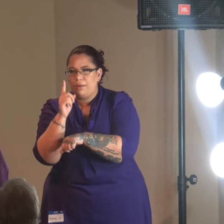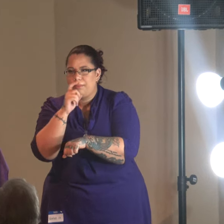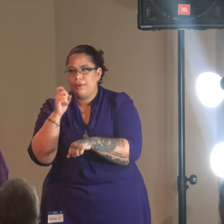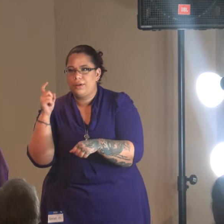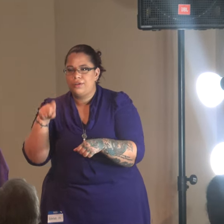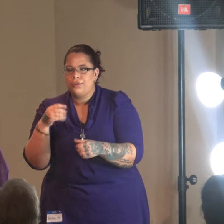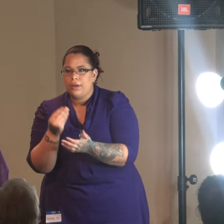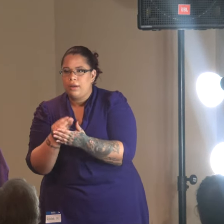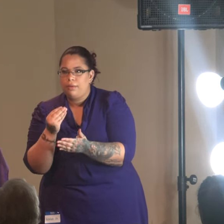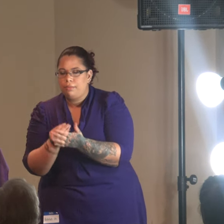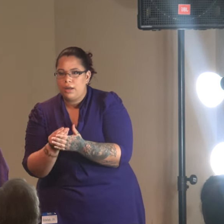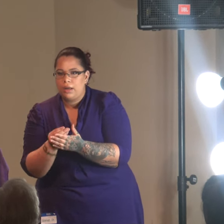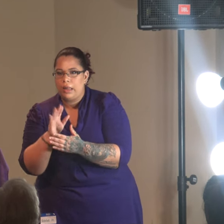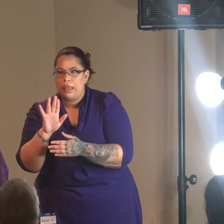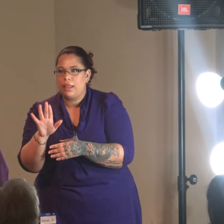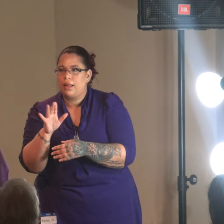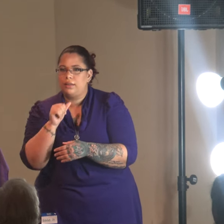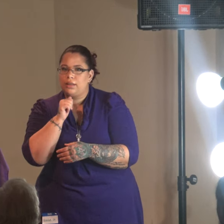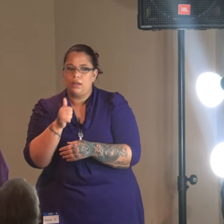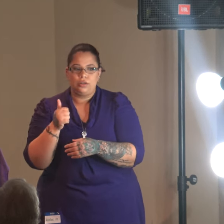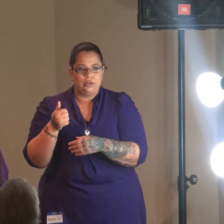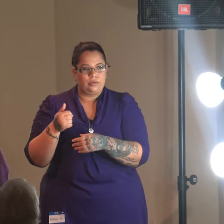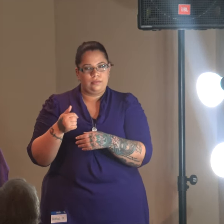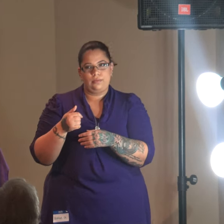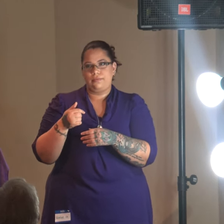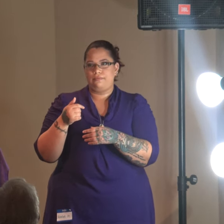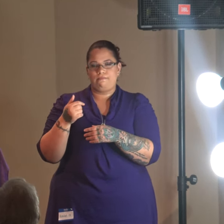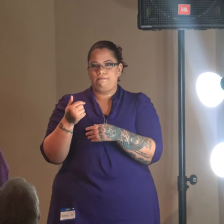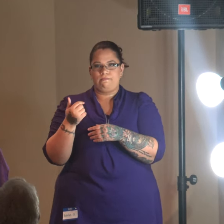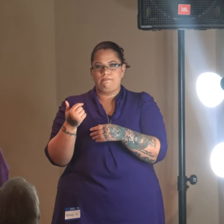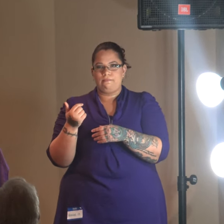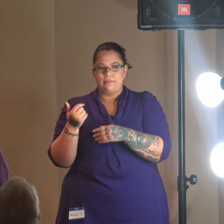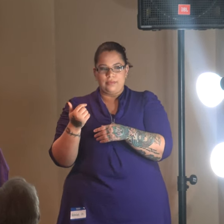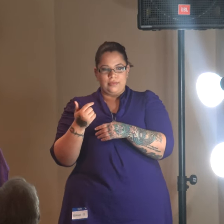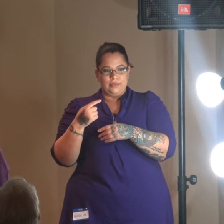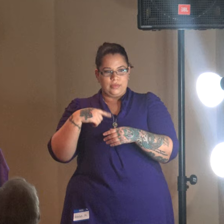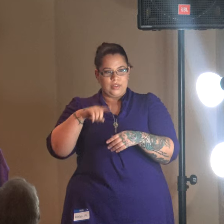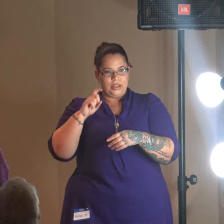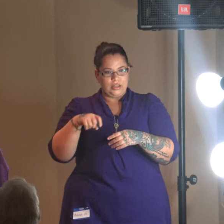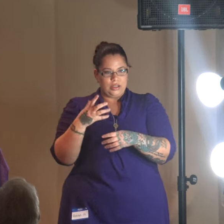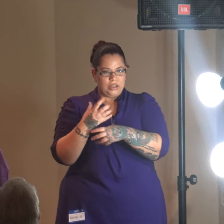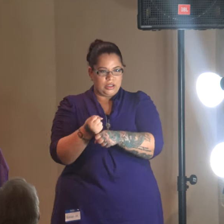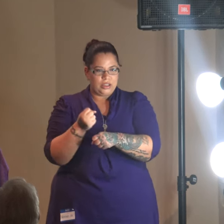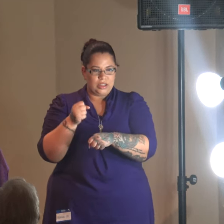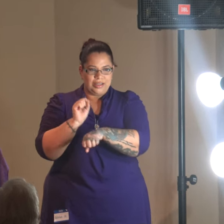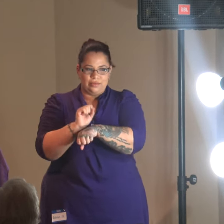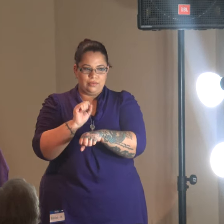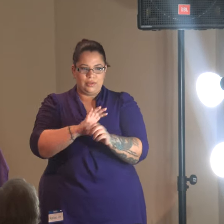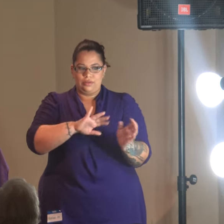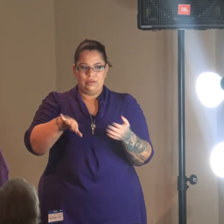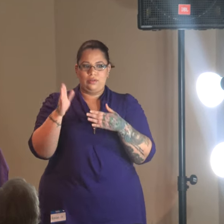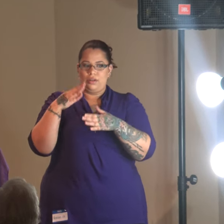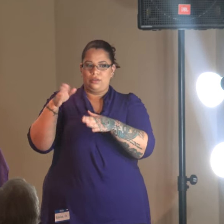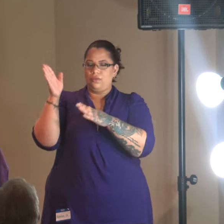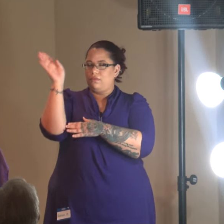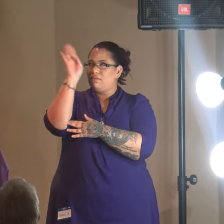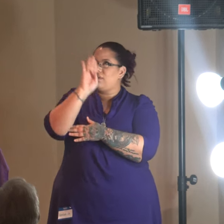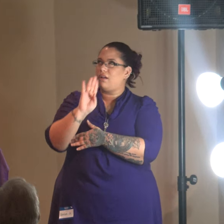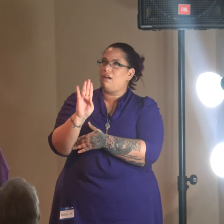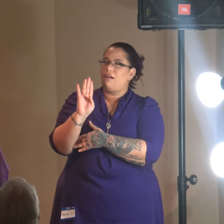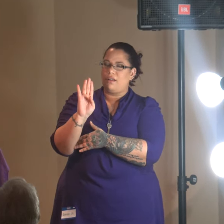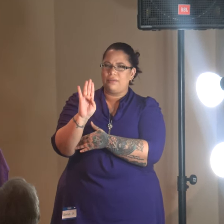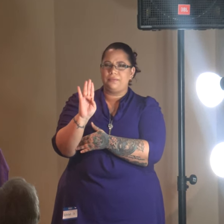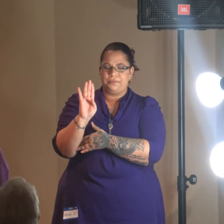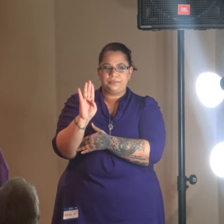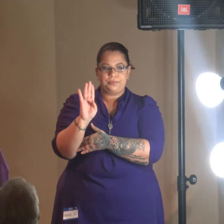not your source anyway. God is your source. Your job is your opportunity to serve. And so you start looking at it from that place. I am going into this place